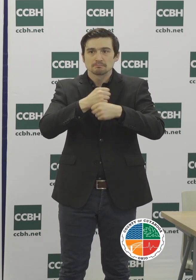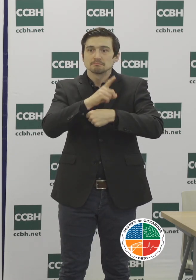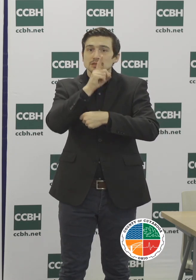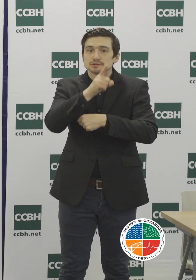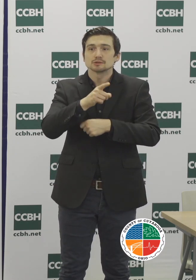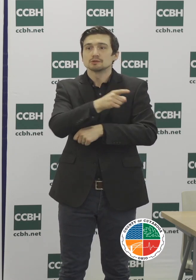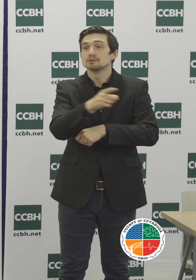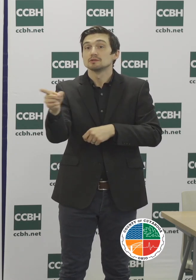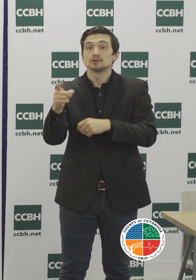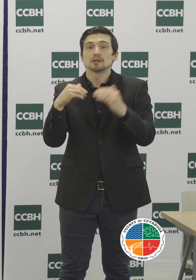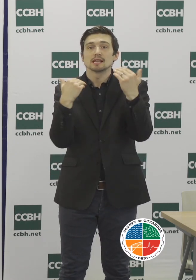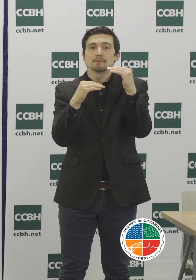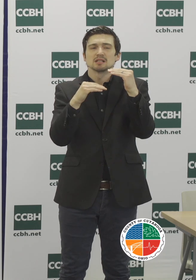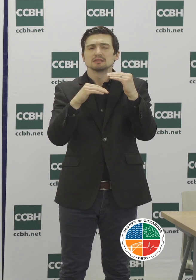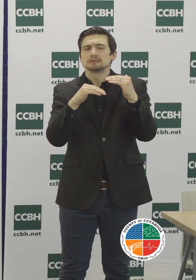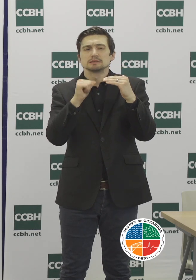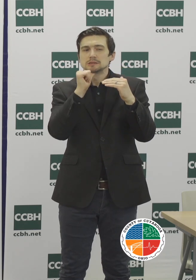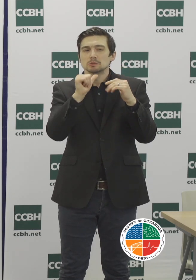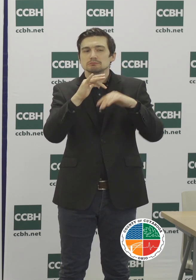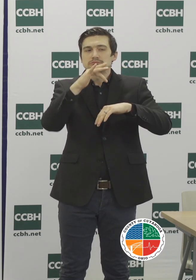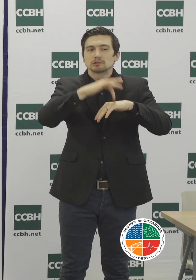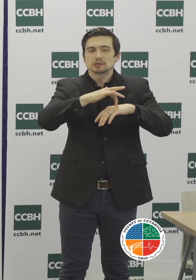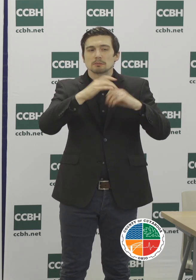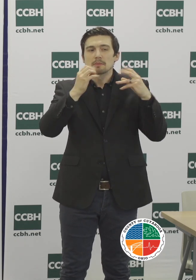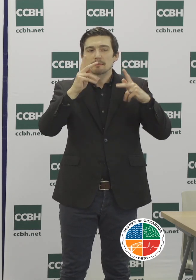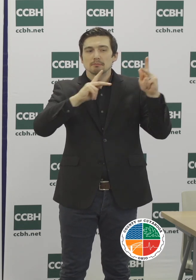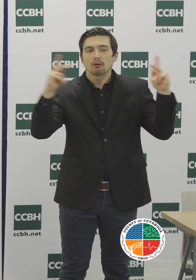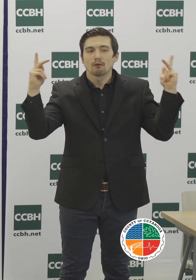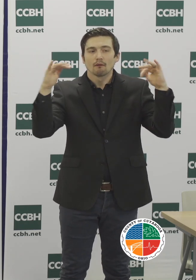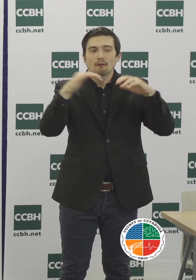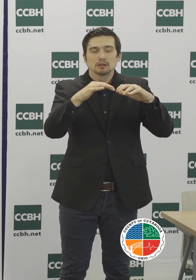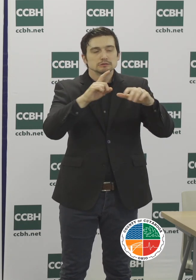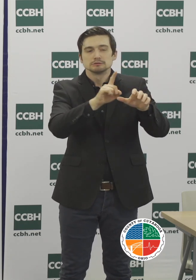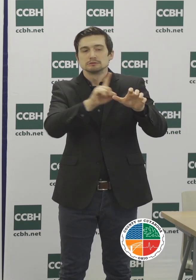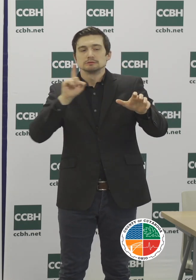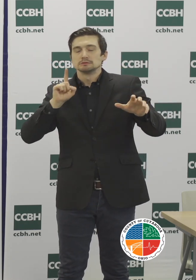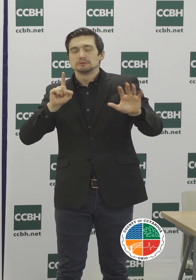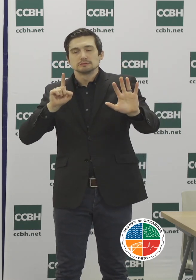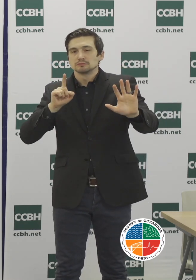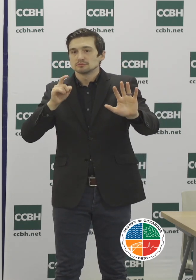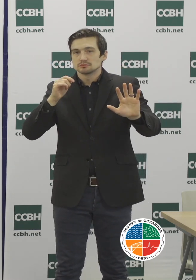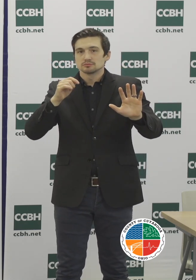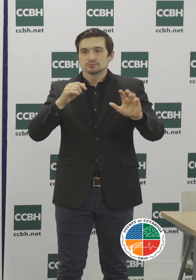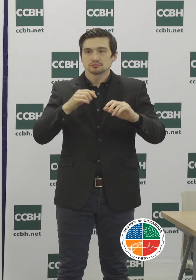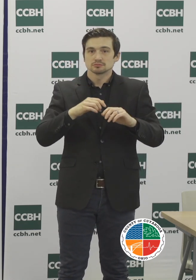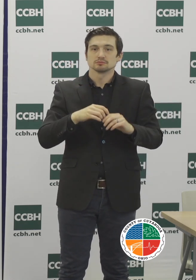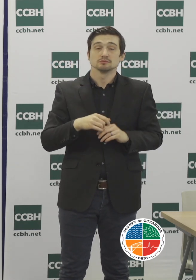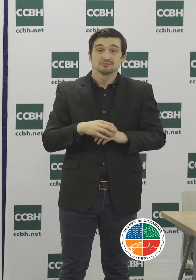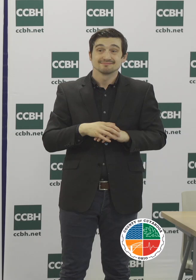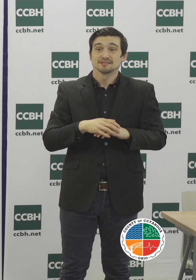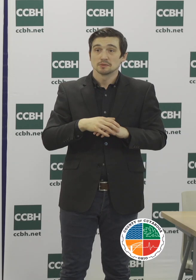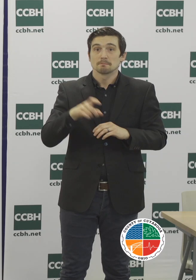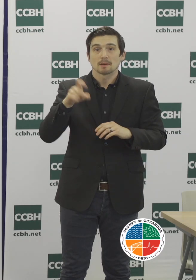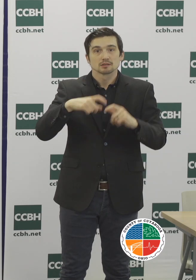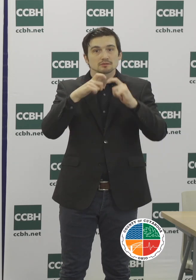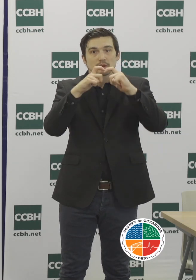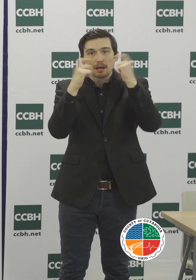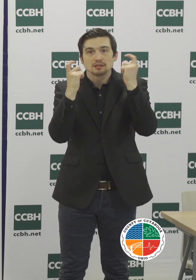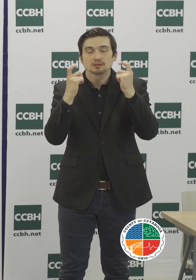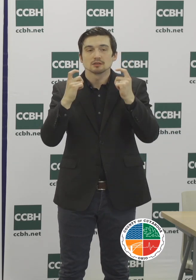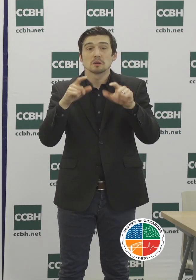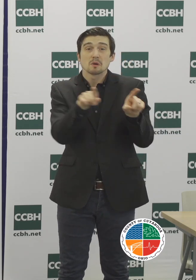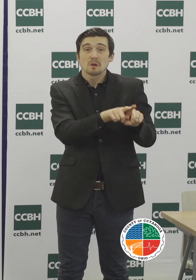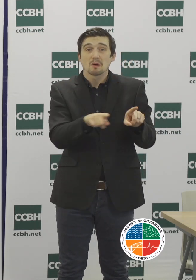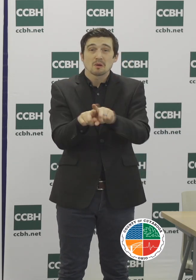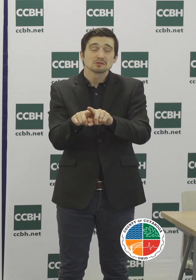limit exposure to large groups of people. Be sure to wear a mask unless you have a medical reason not to. Keep your